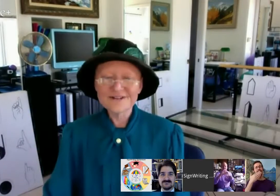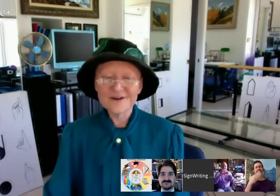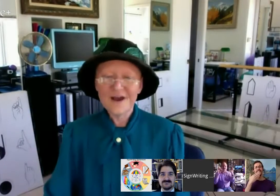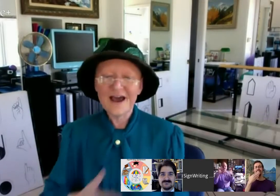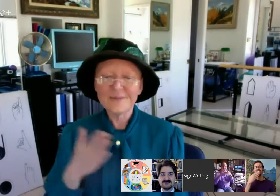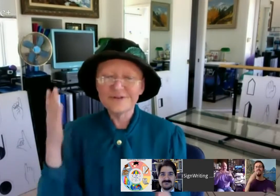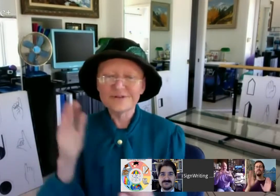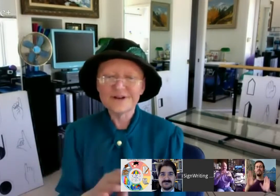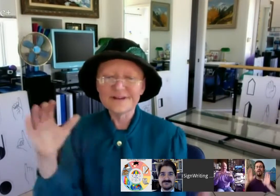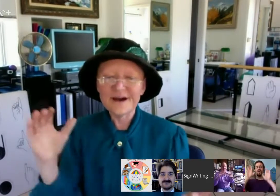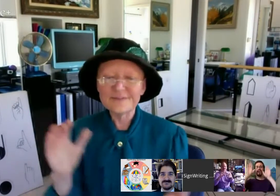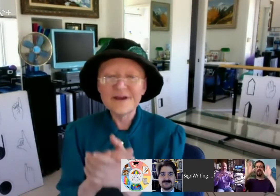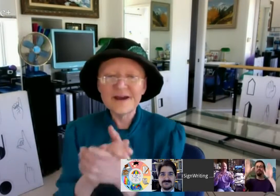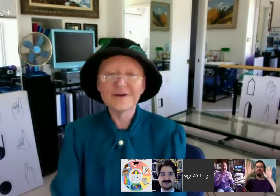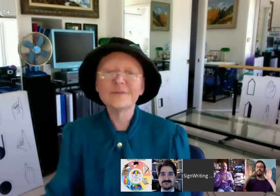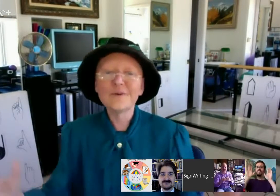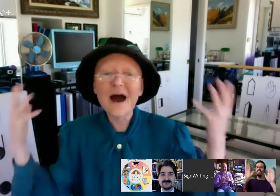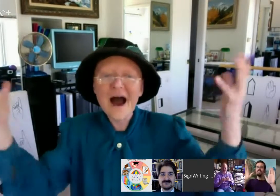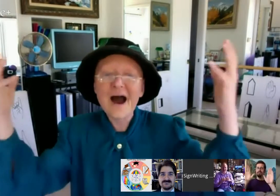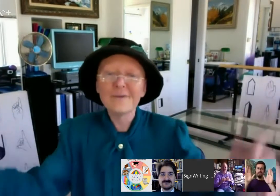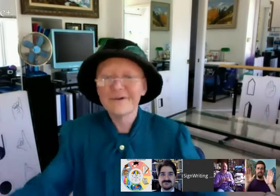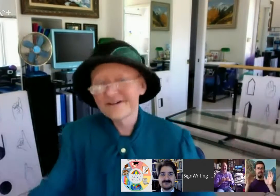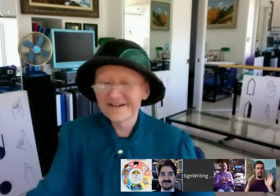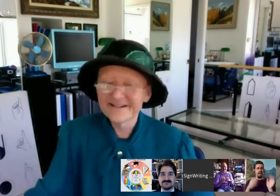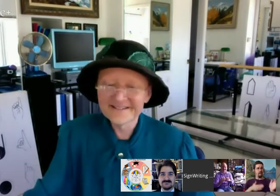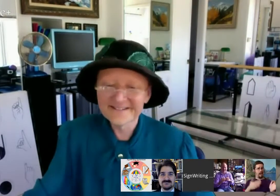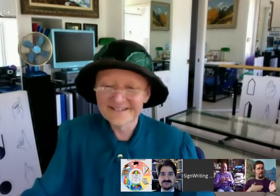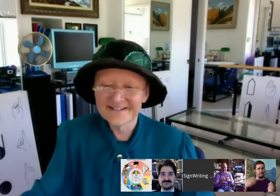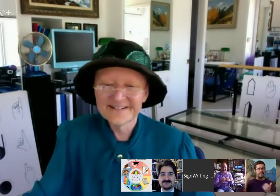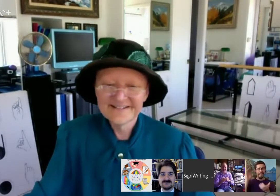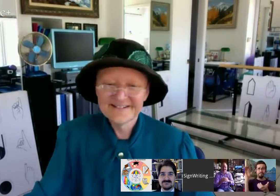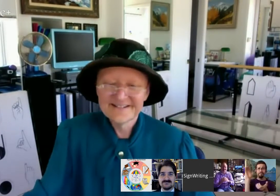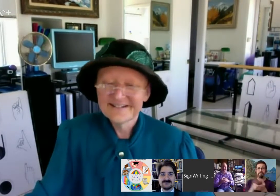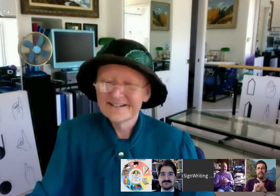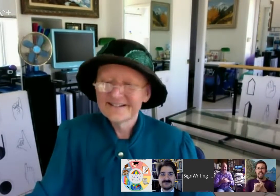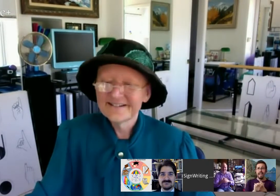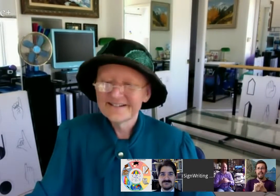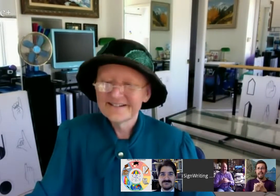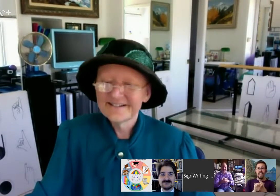wonderful. I'm so happy for him. He got married. Wow. Go